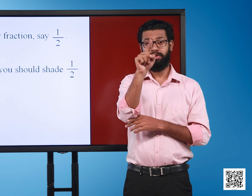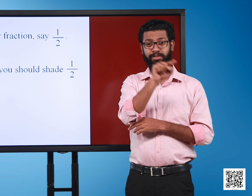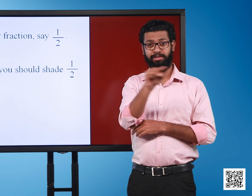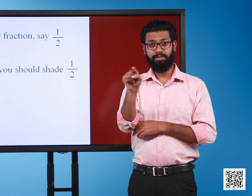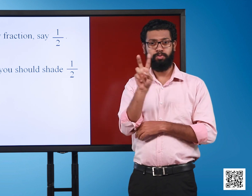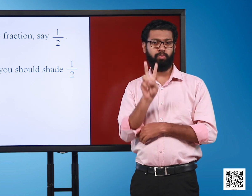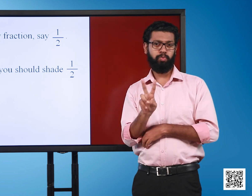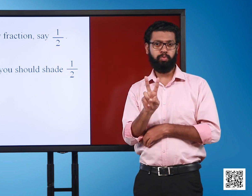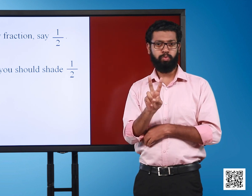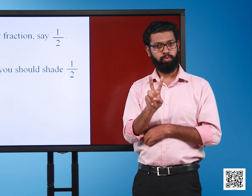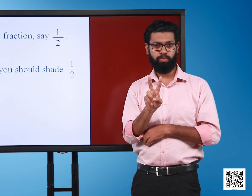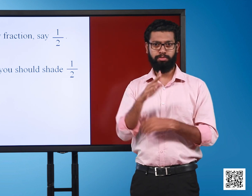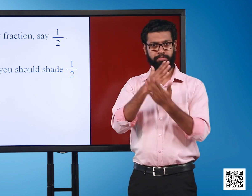grid.